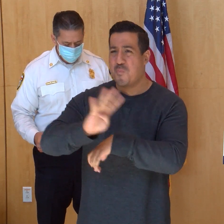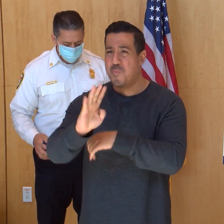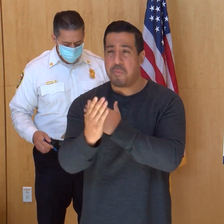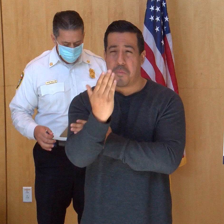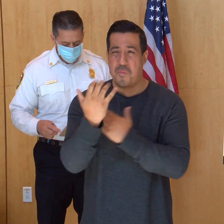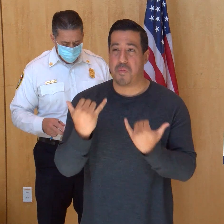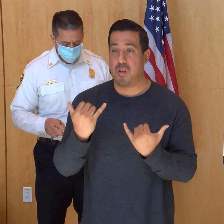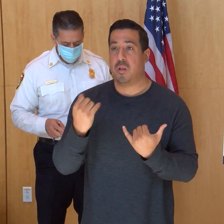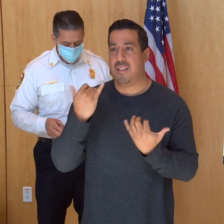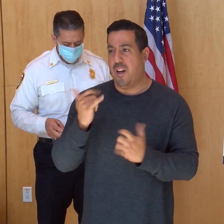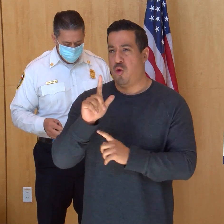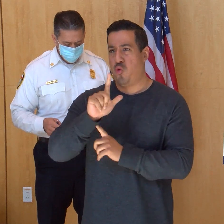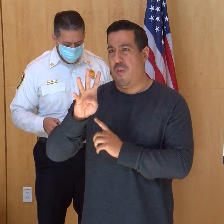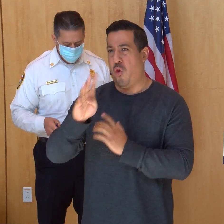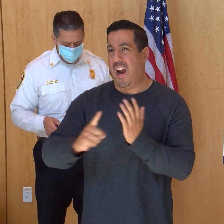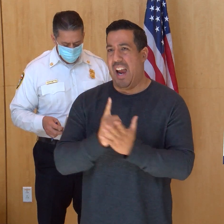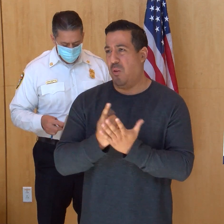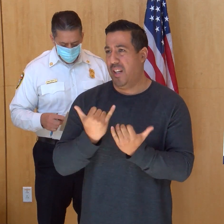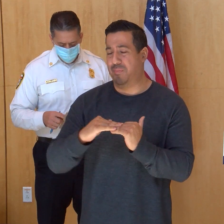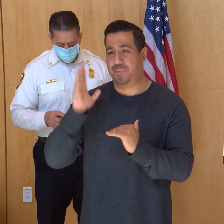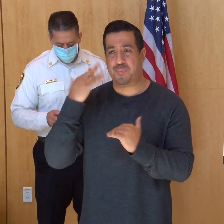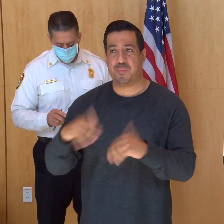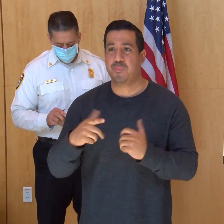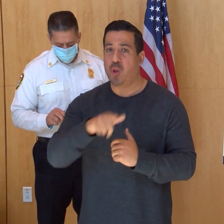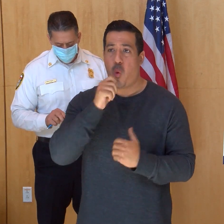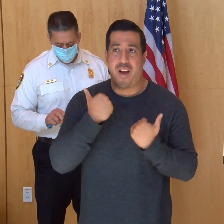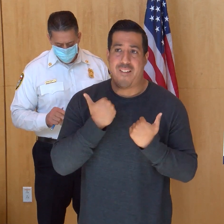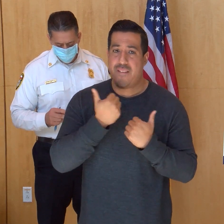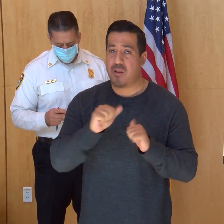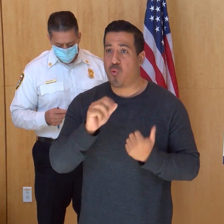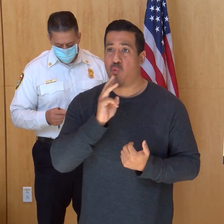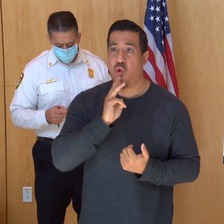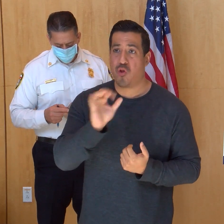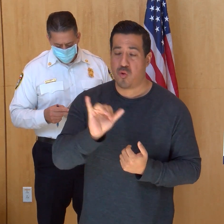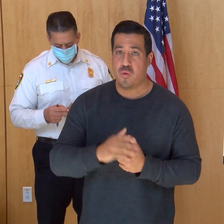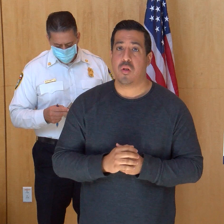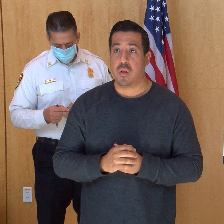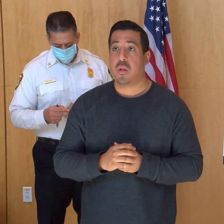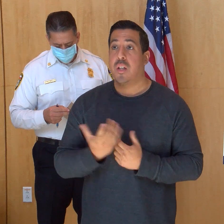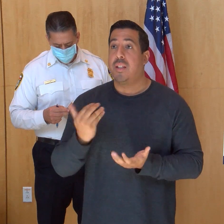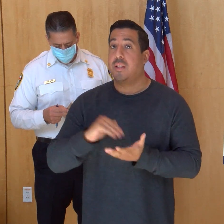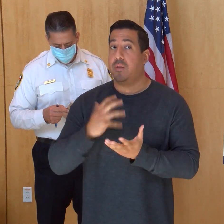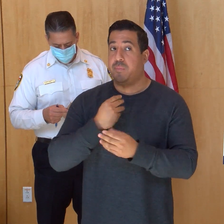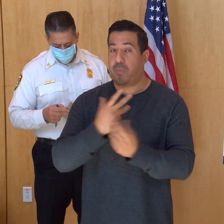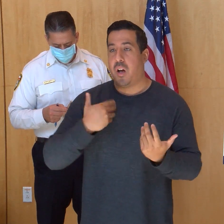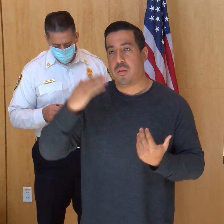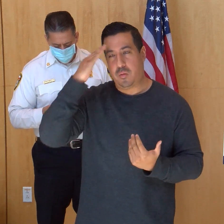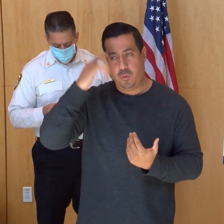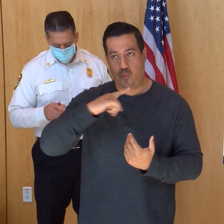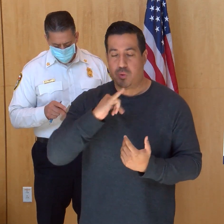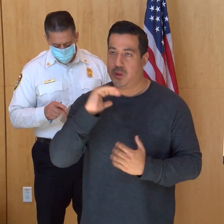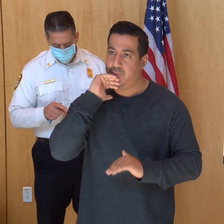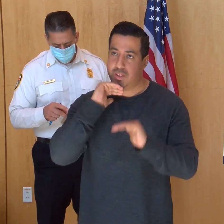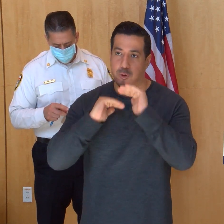at least 24 hours plus that they've been without water. And again, and I know how frustrating it